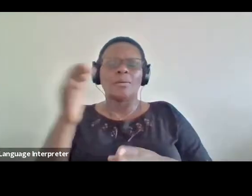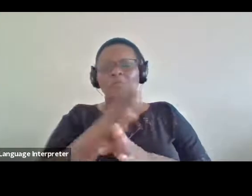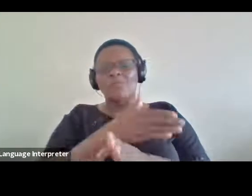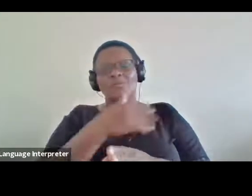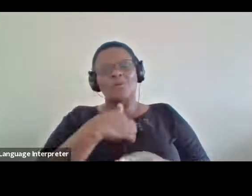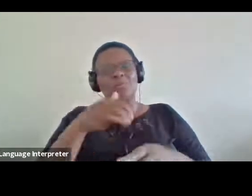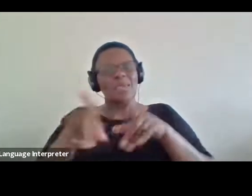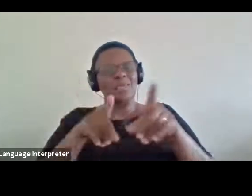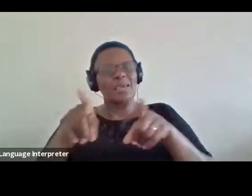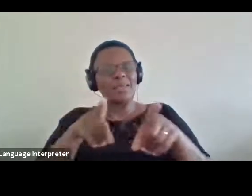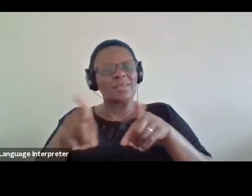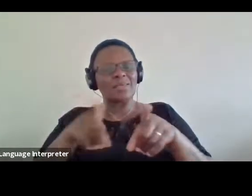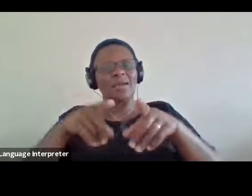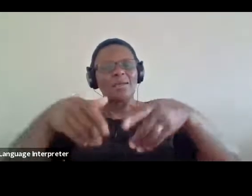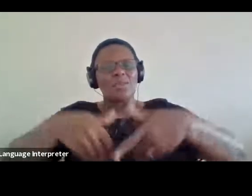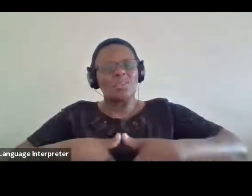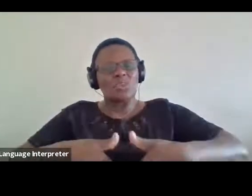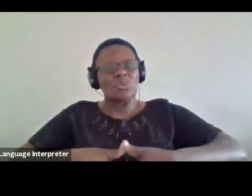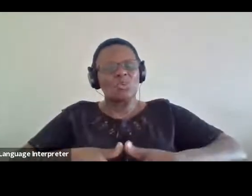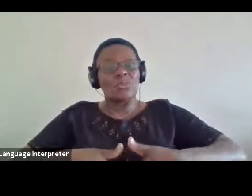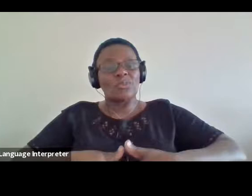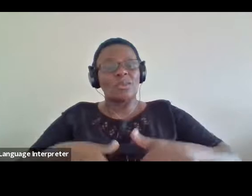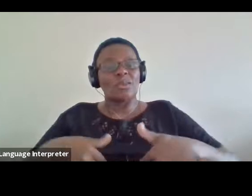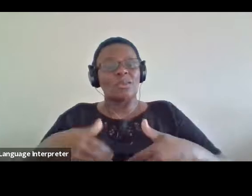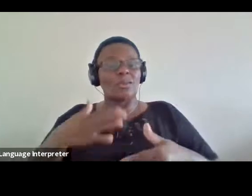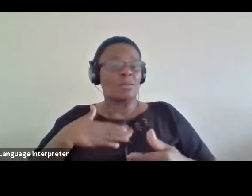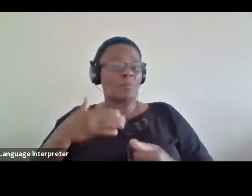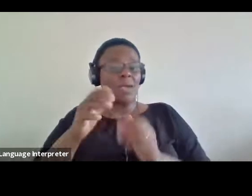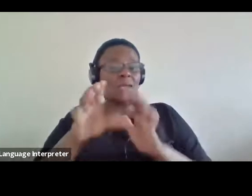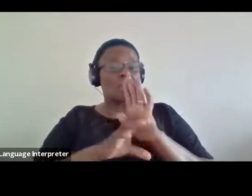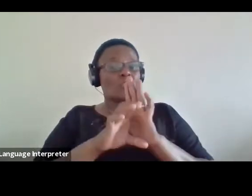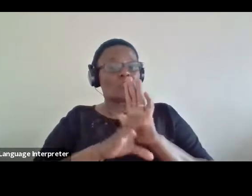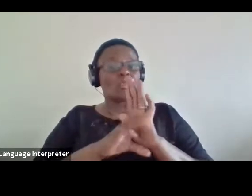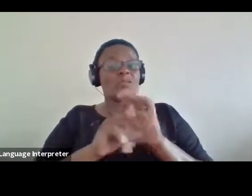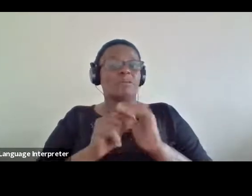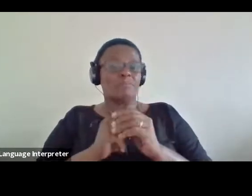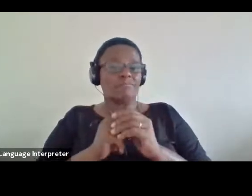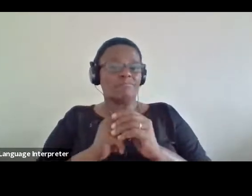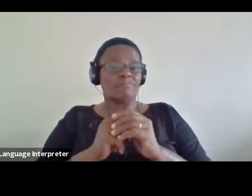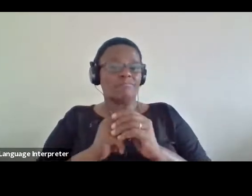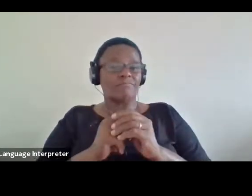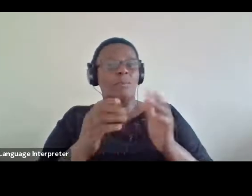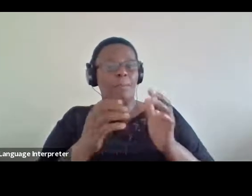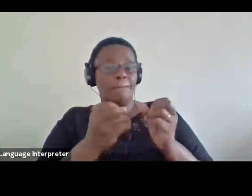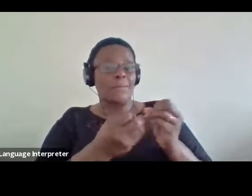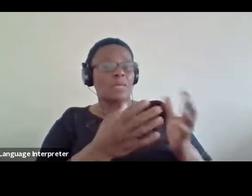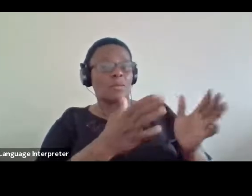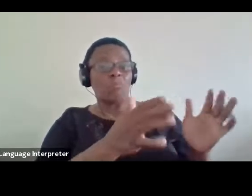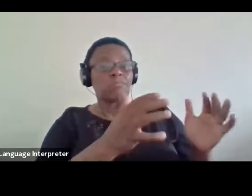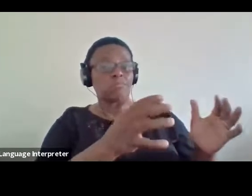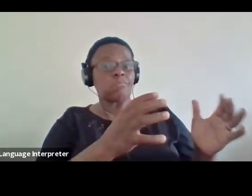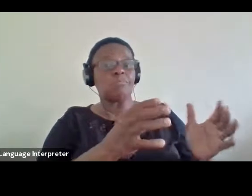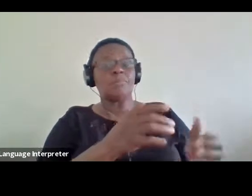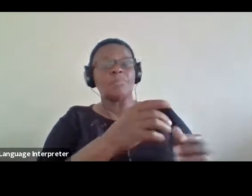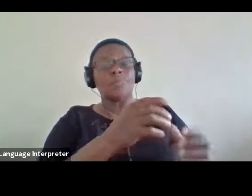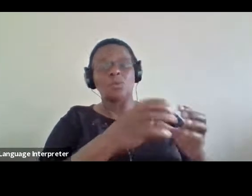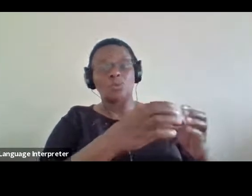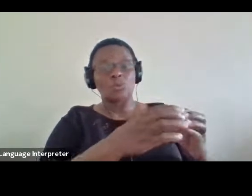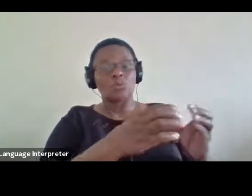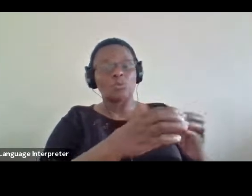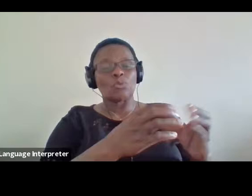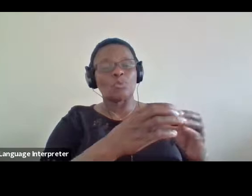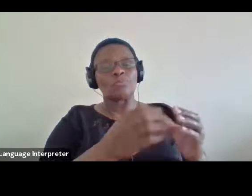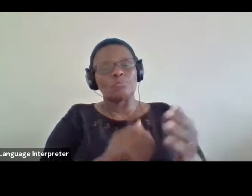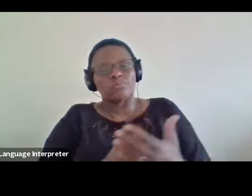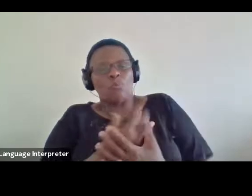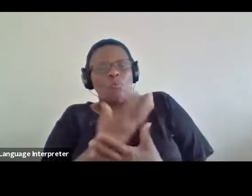entirely youth-run nonprofit in this country, in Australia, UN Youth Australia. And a huge part of my work and our collective work was to inspire young people